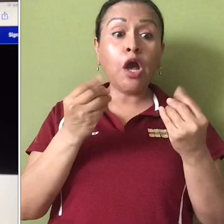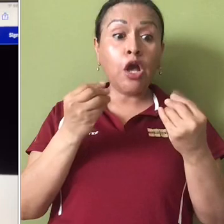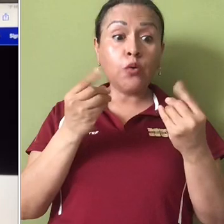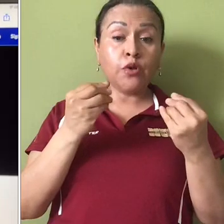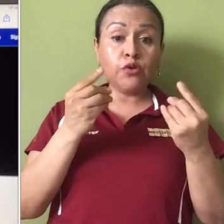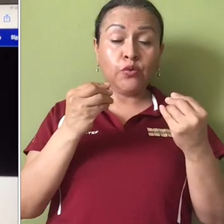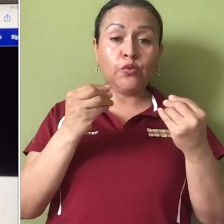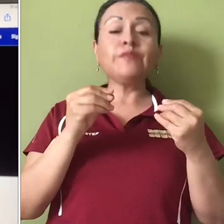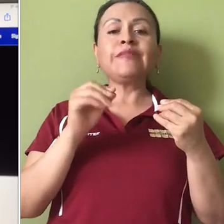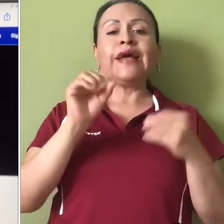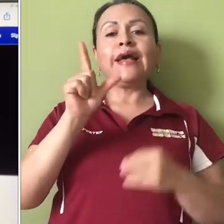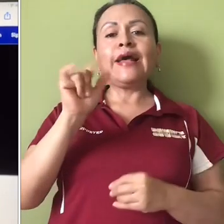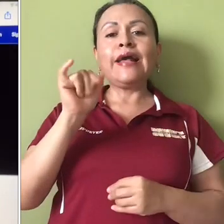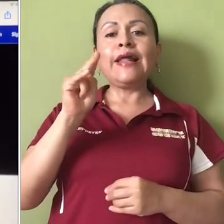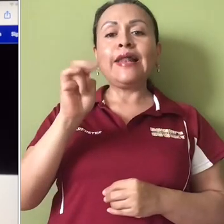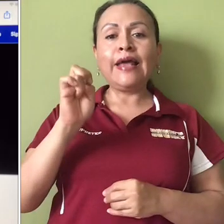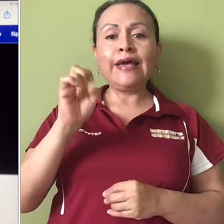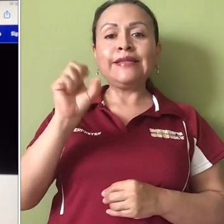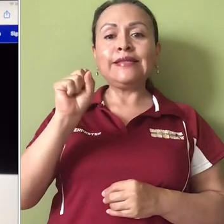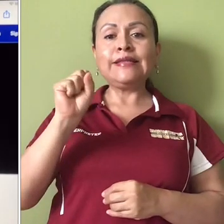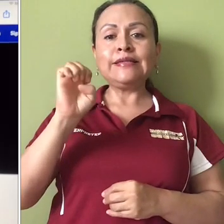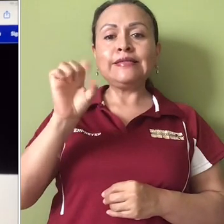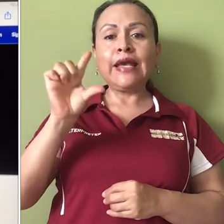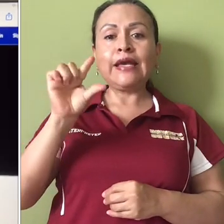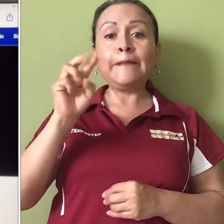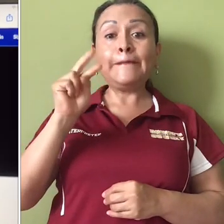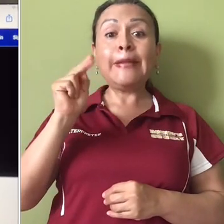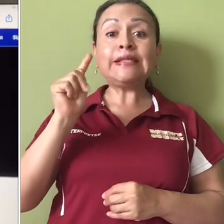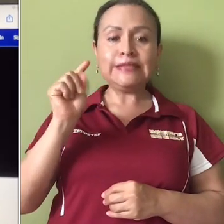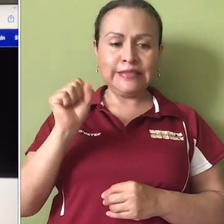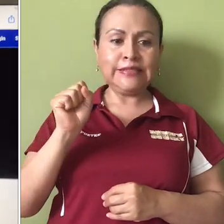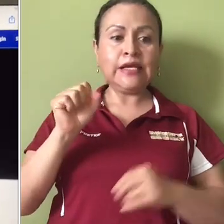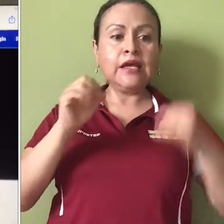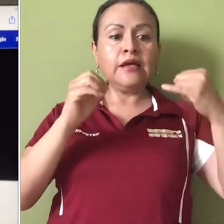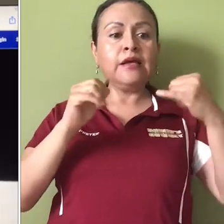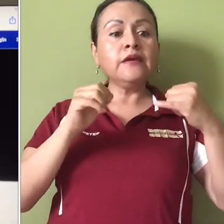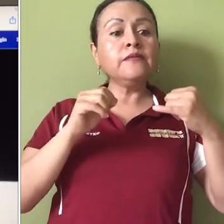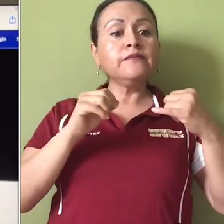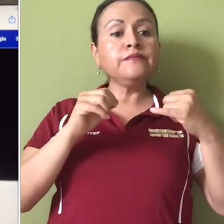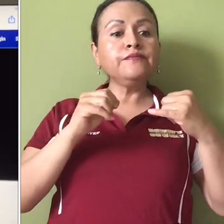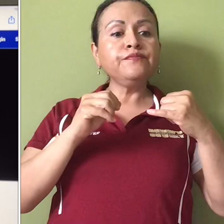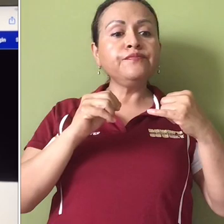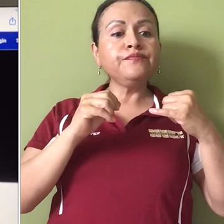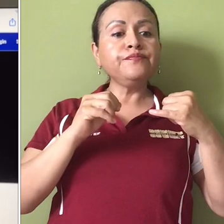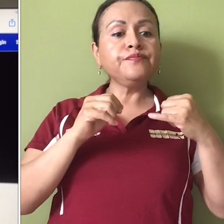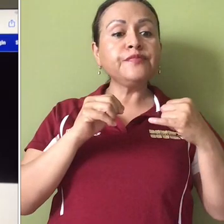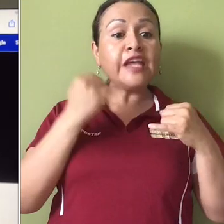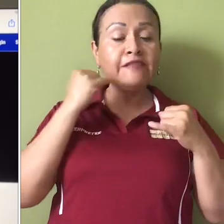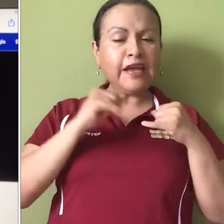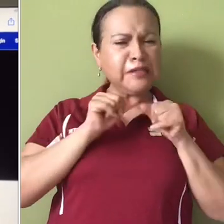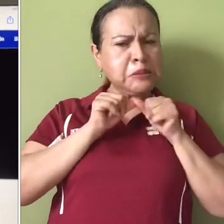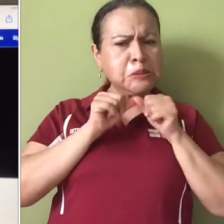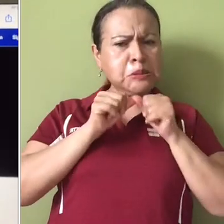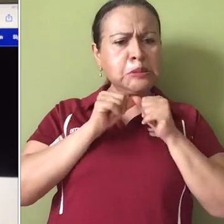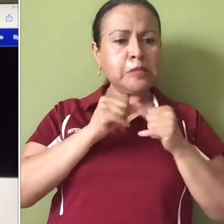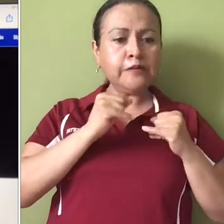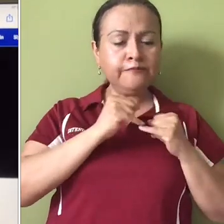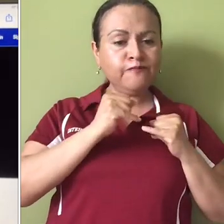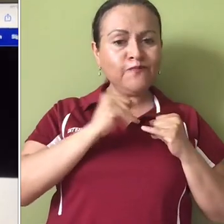line segments, but extend them into lines. So this side down here, if I keep going